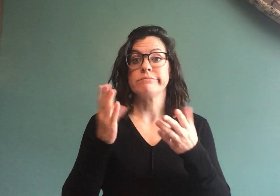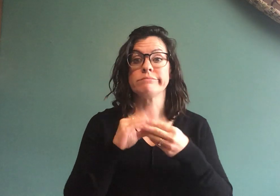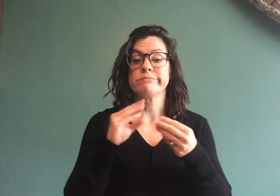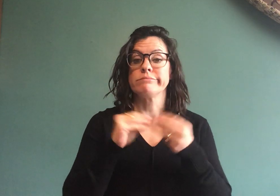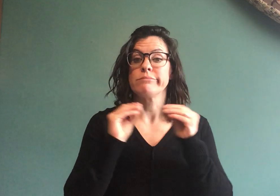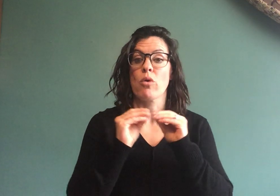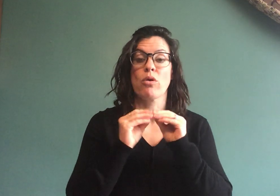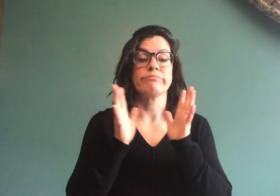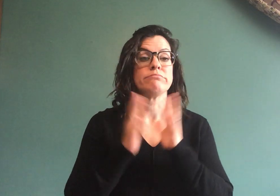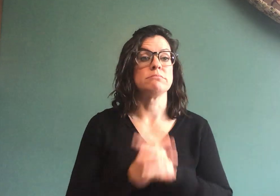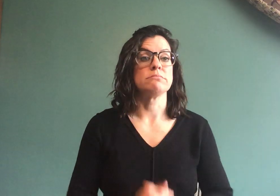Okay, now listen,